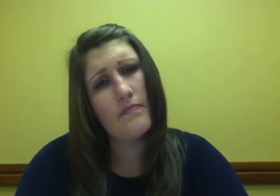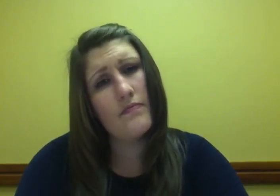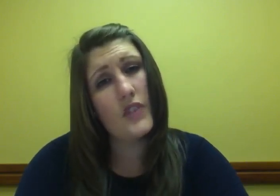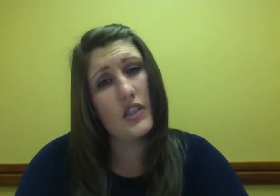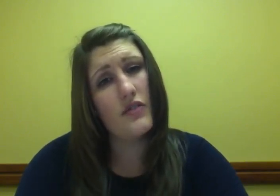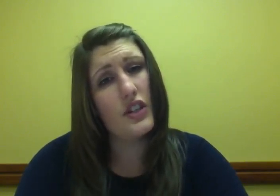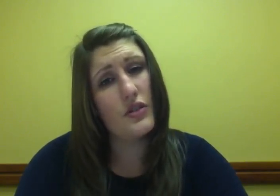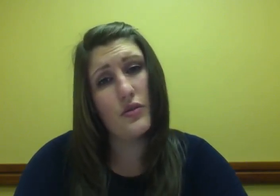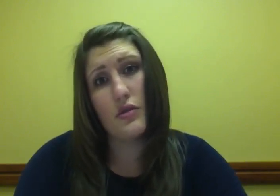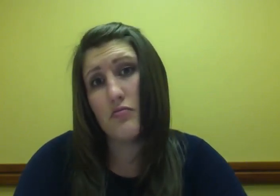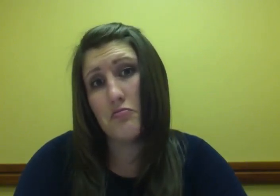Lots of no's.